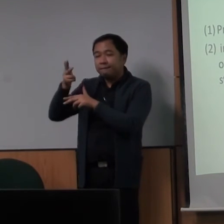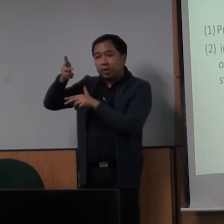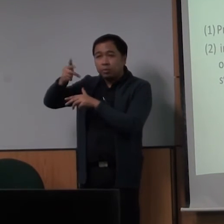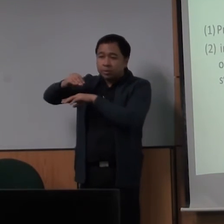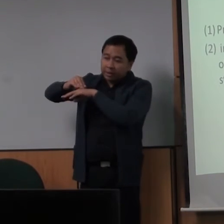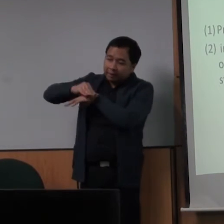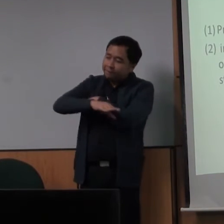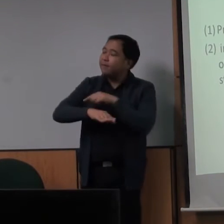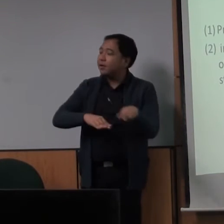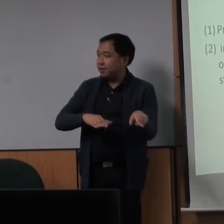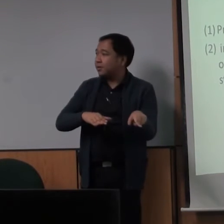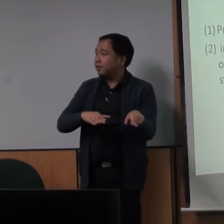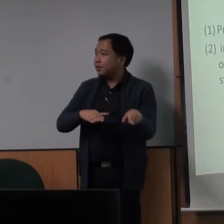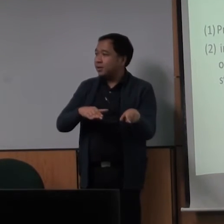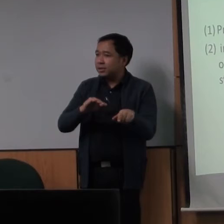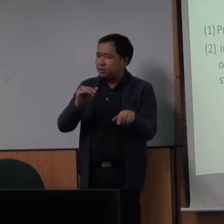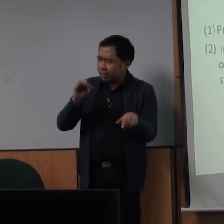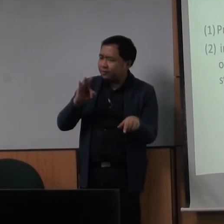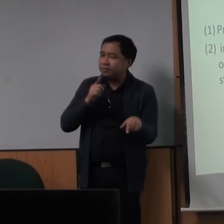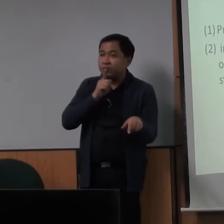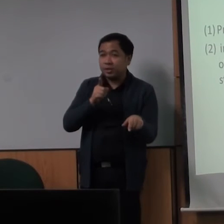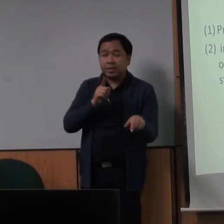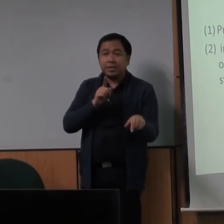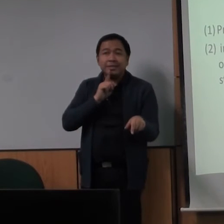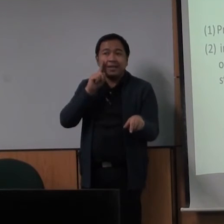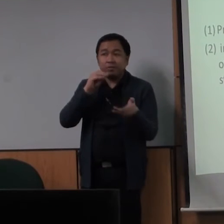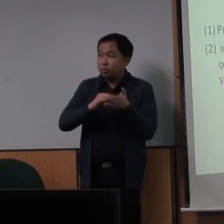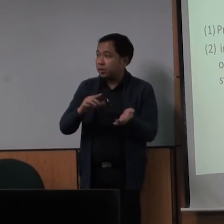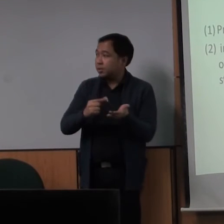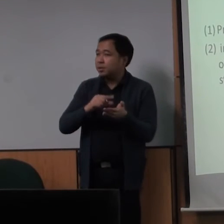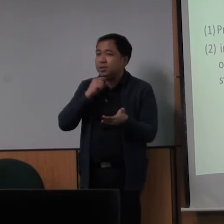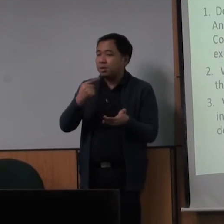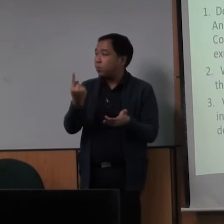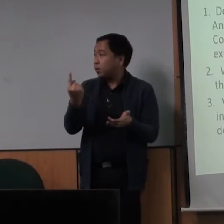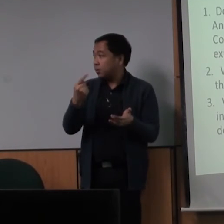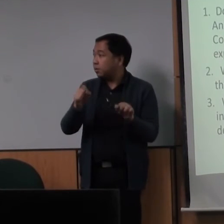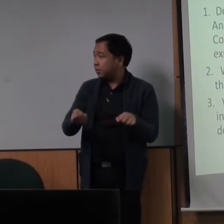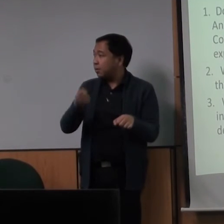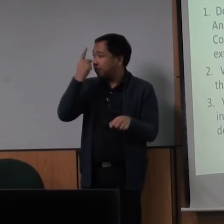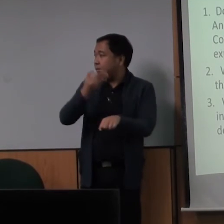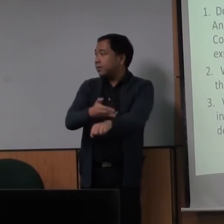comprehension of full numbers among the grade 1 deaf student in the public school.